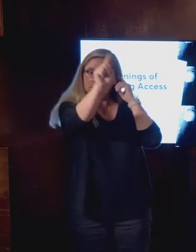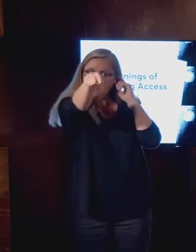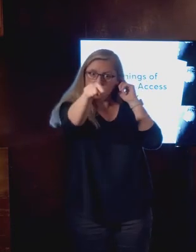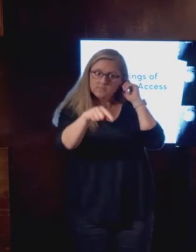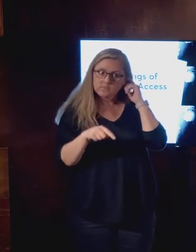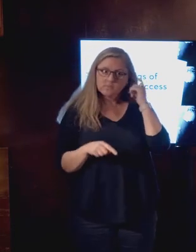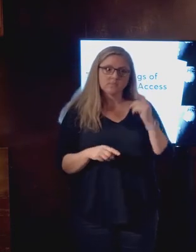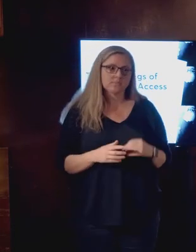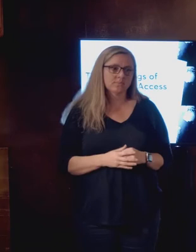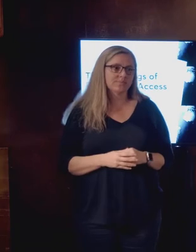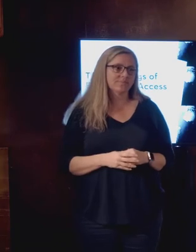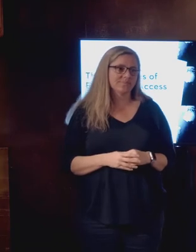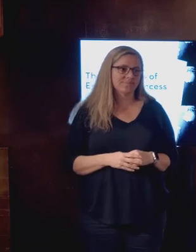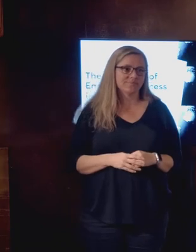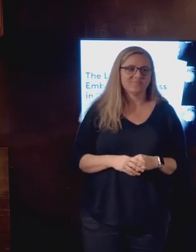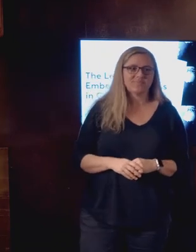and one at the back.